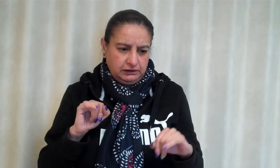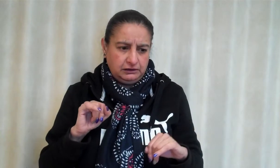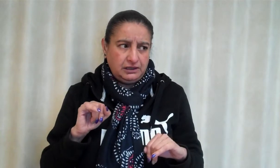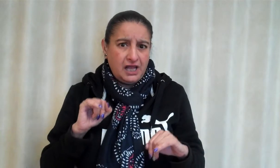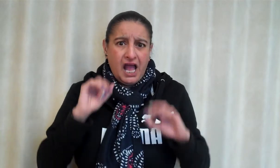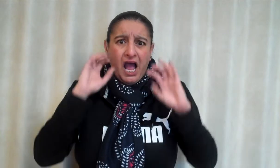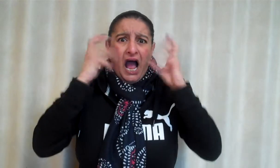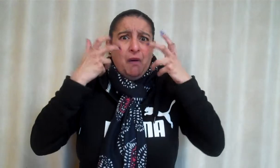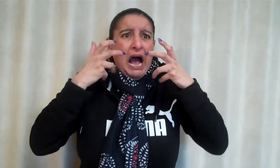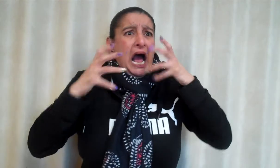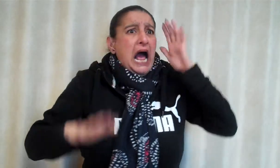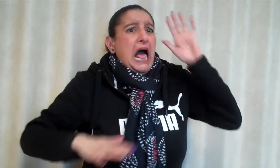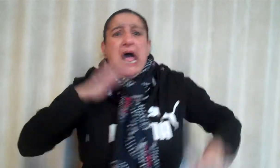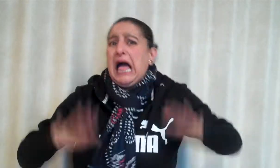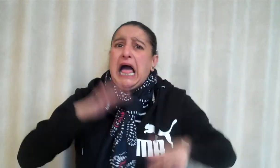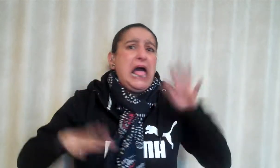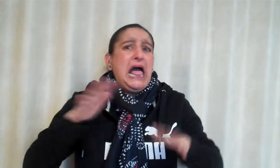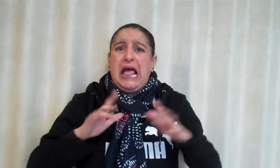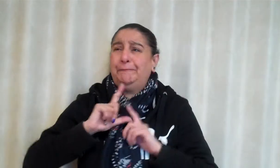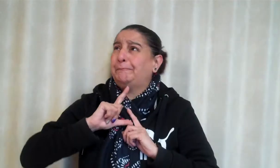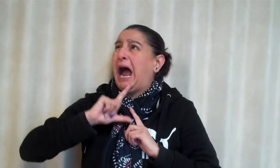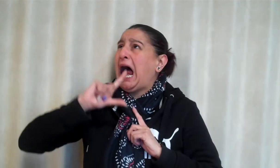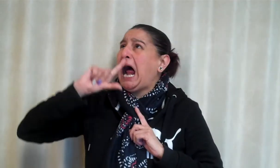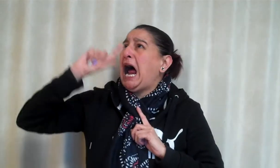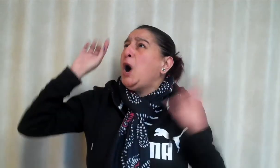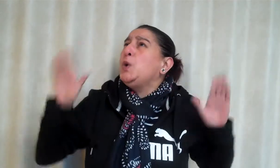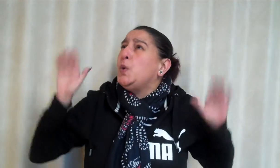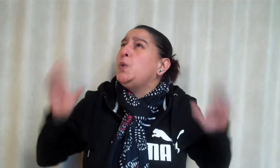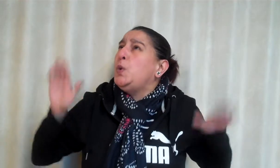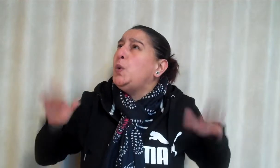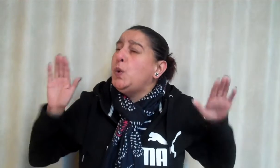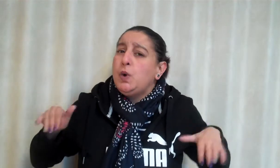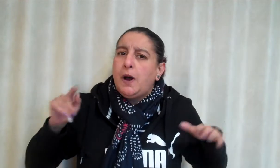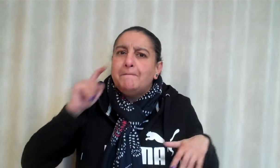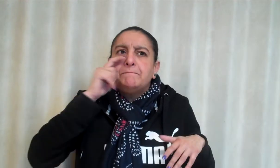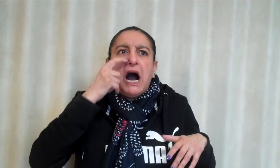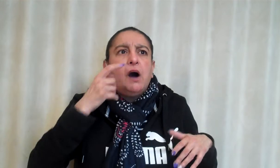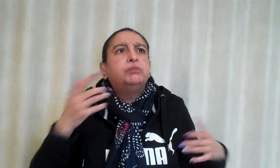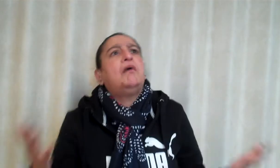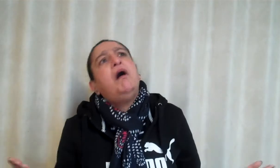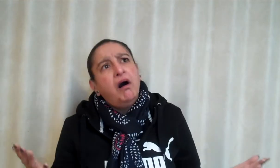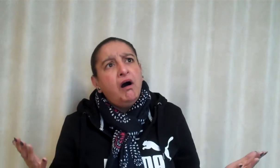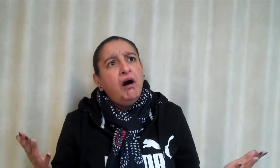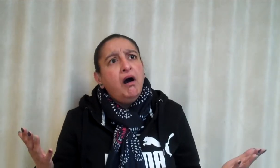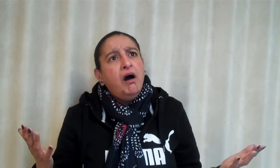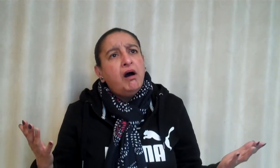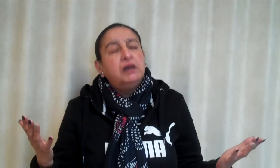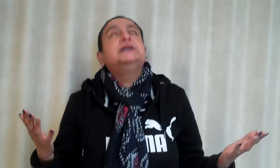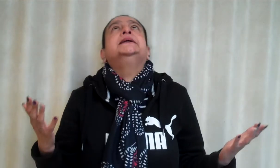nose. He's terrible. Oh no. And off flew the owl.